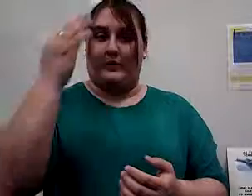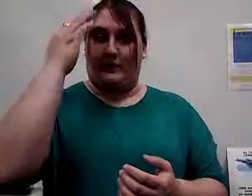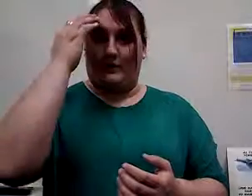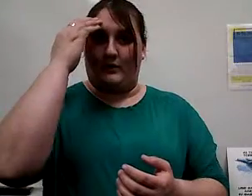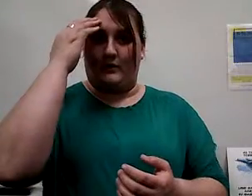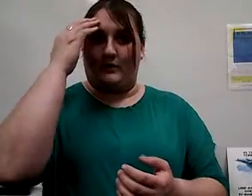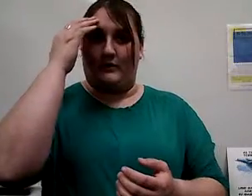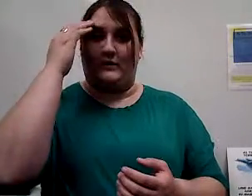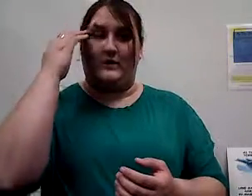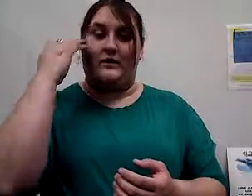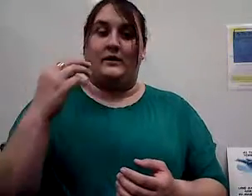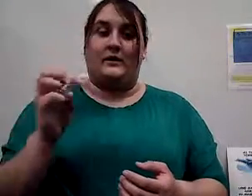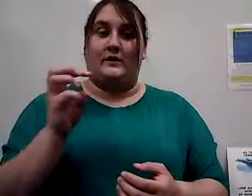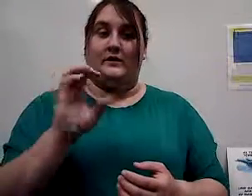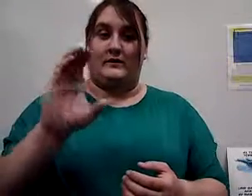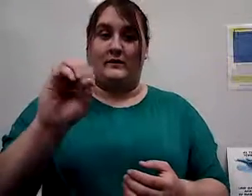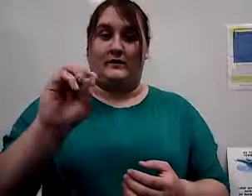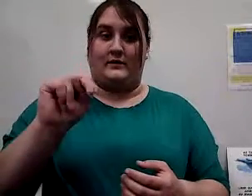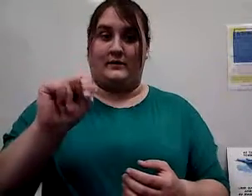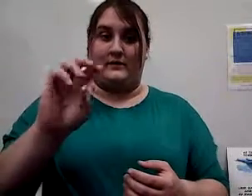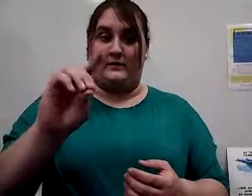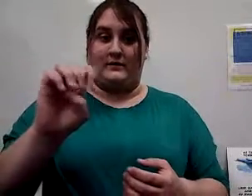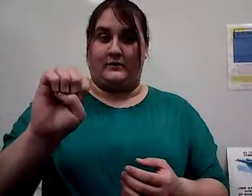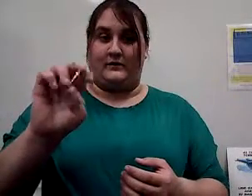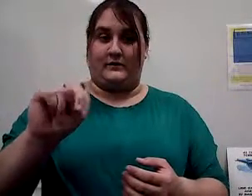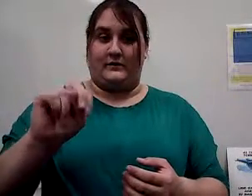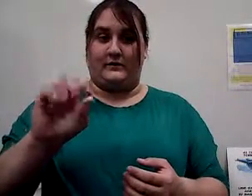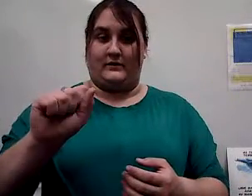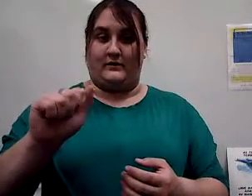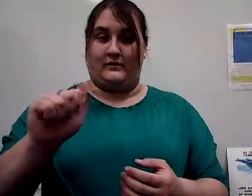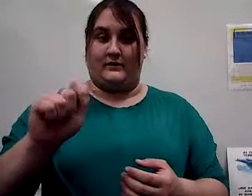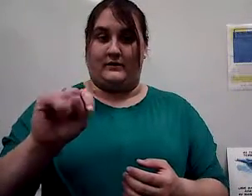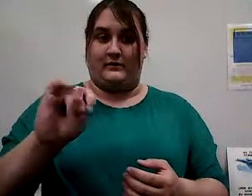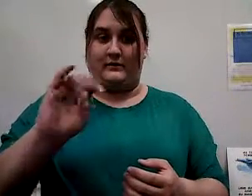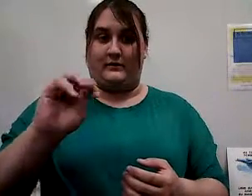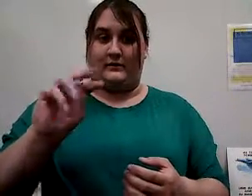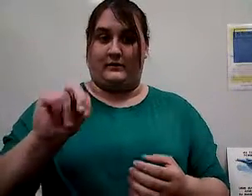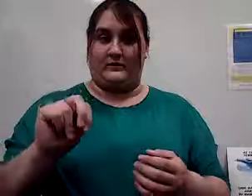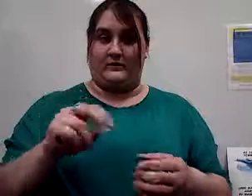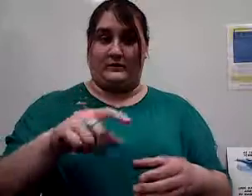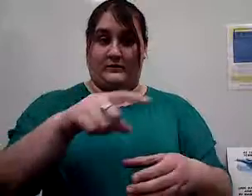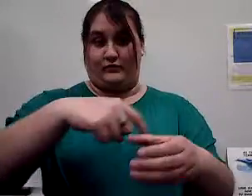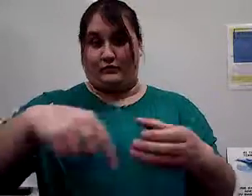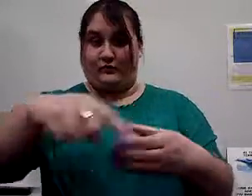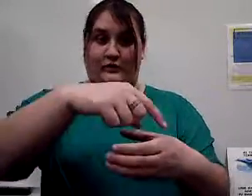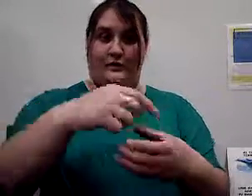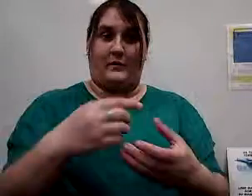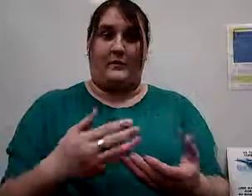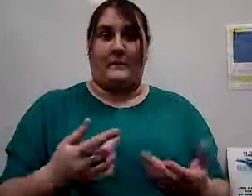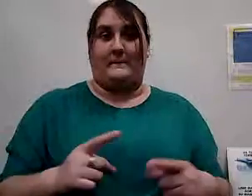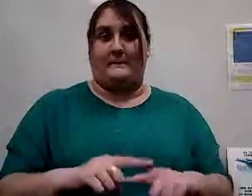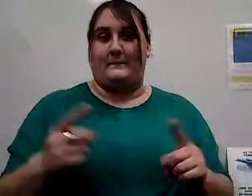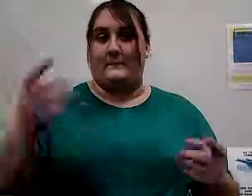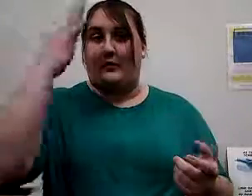This is my question I posed to you. PJ, what do you think? If I take this Pepsi can, and right now I can pick it up and feel it, and it's got water on the outside